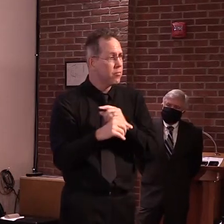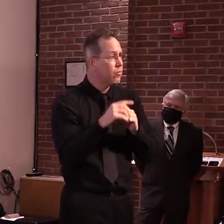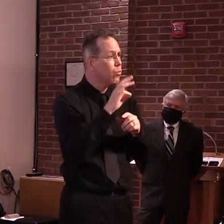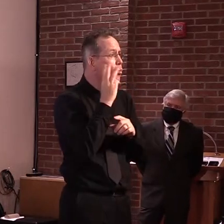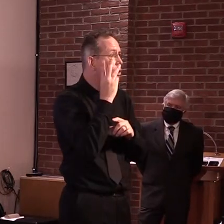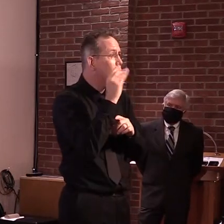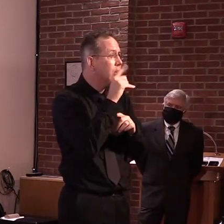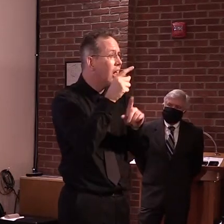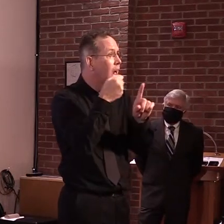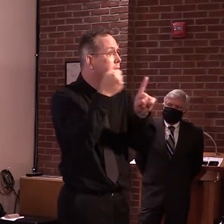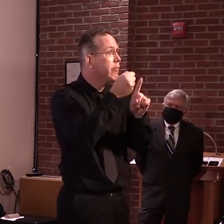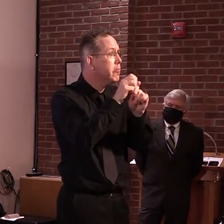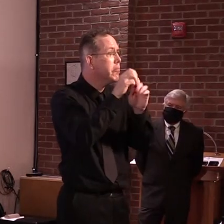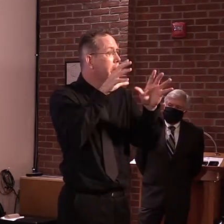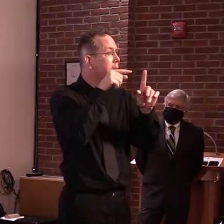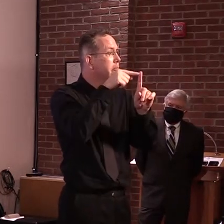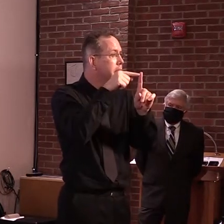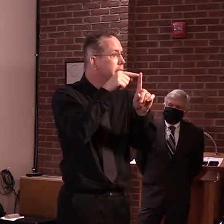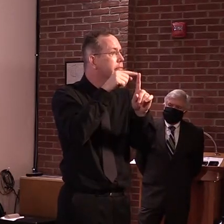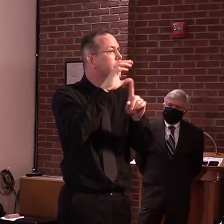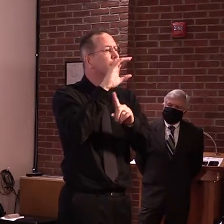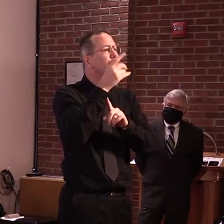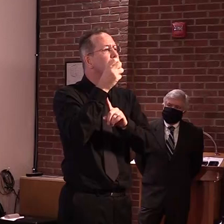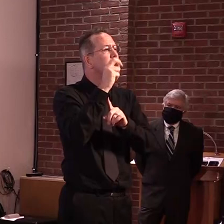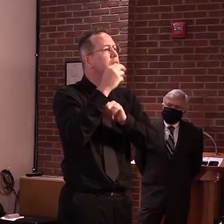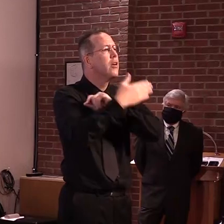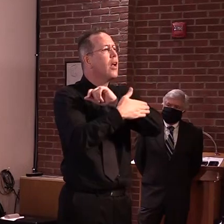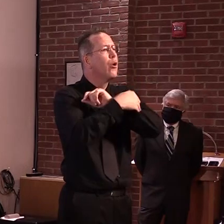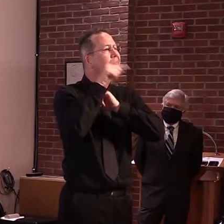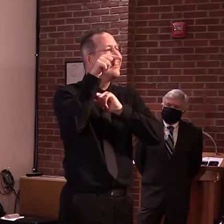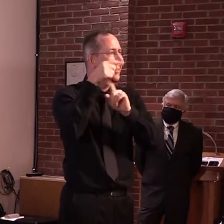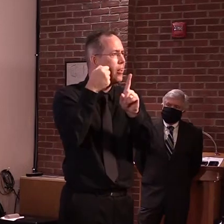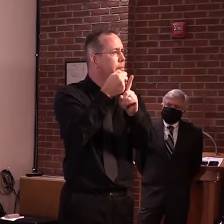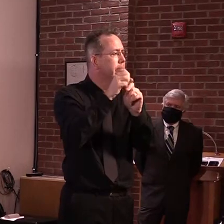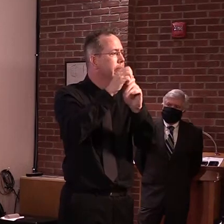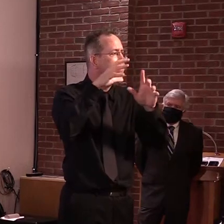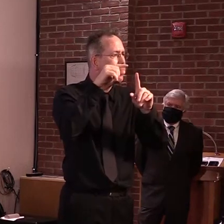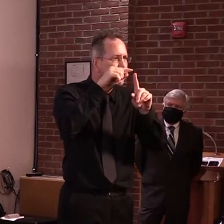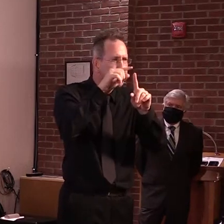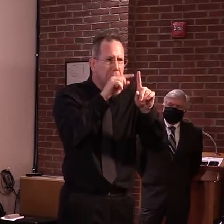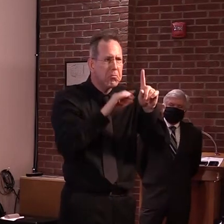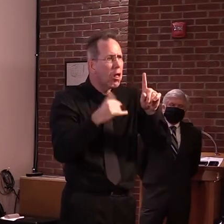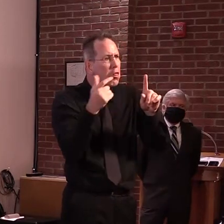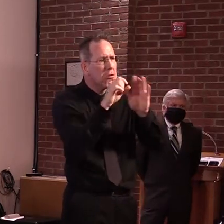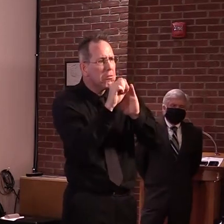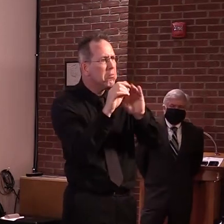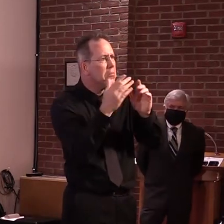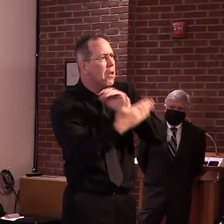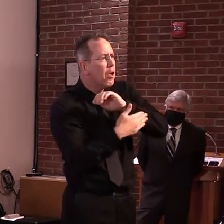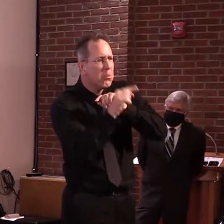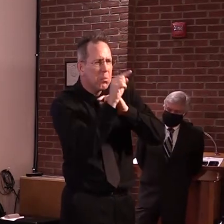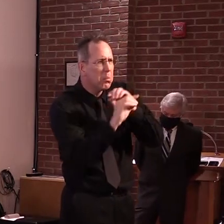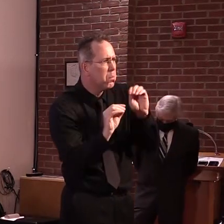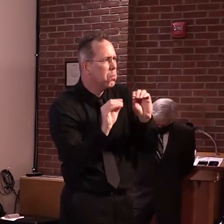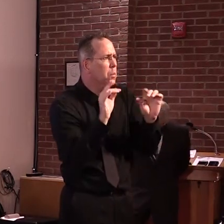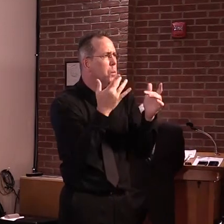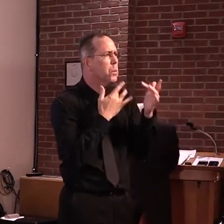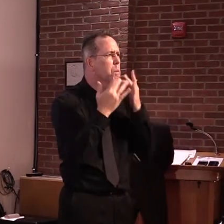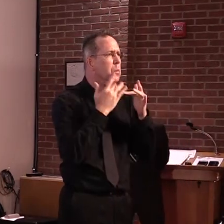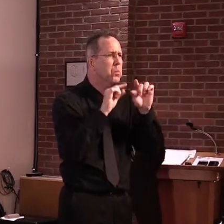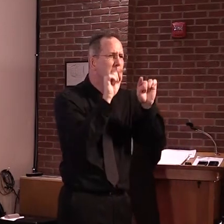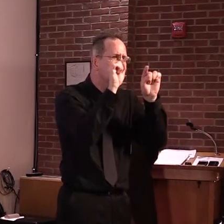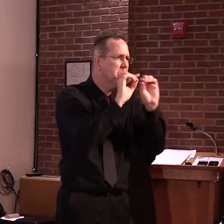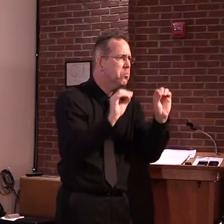in Chittenden County, and the rest of Vermont's counties continue to experience low case growth. So again, some important